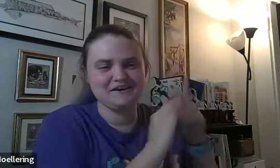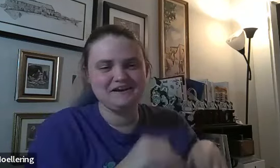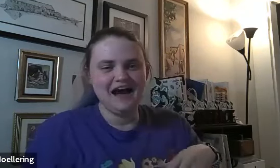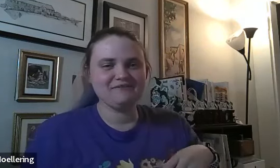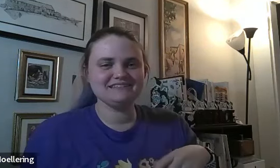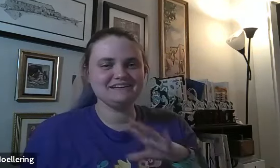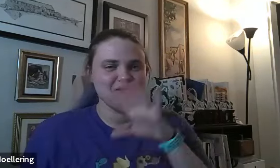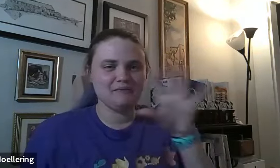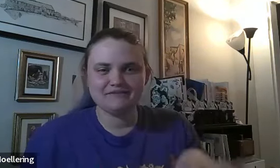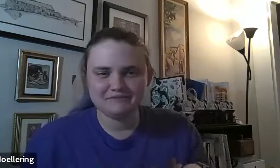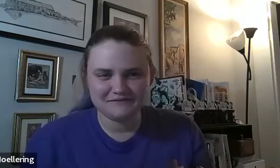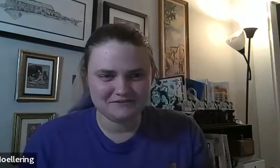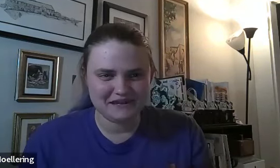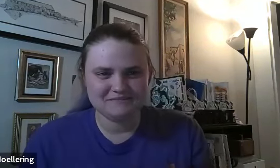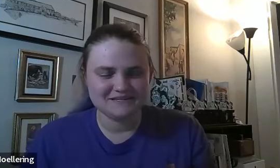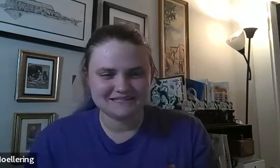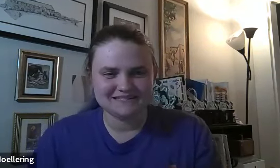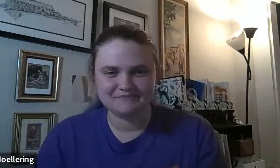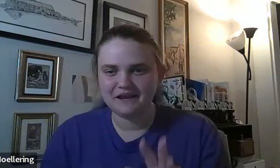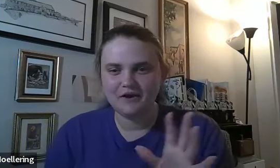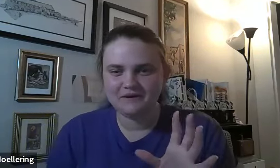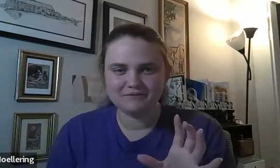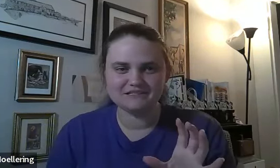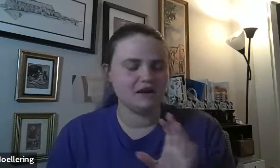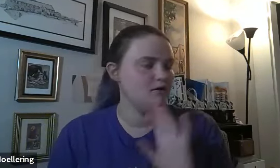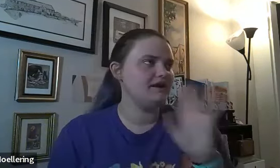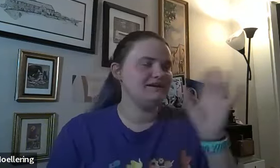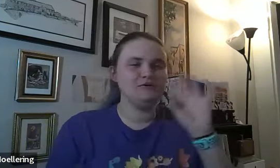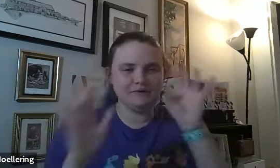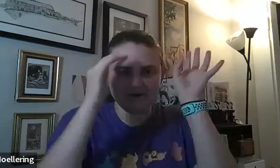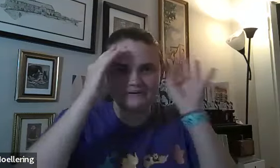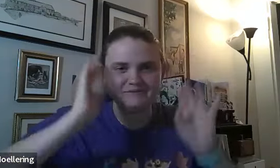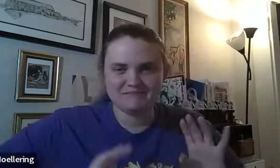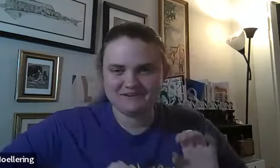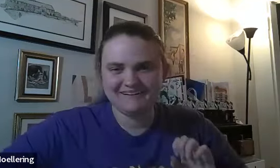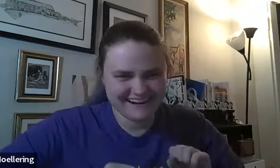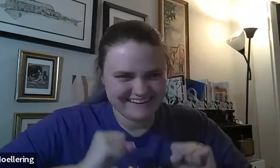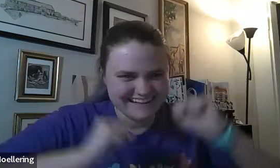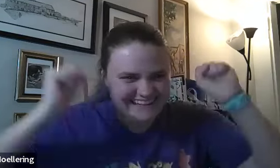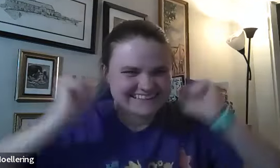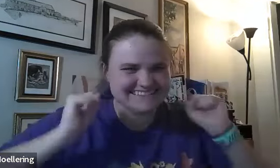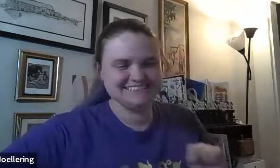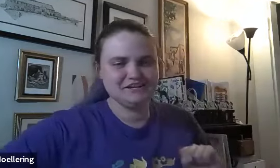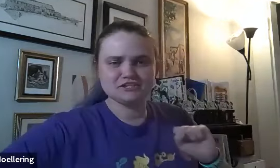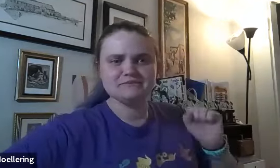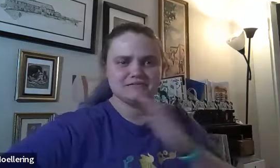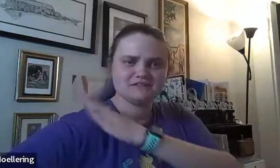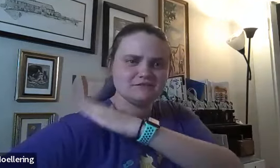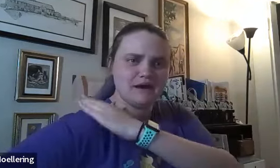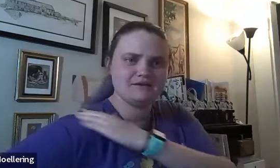sorry. I was like, we haven't reviewed the ABCs. I'm like, I hope everyone's like, okay. I don't want to be mad, but y'all got it right. Yay. Y'all should give yourselves a pat on the